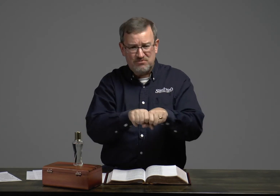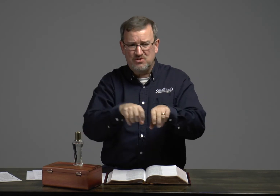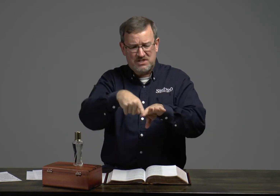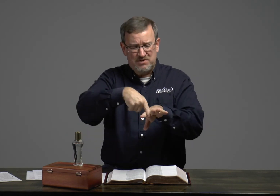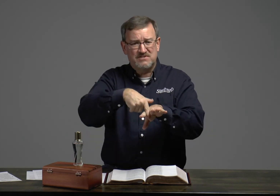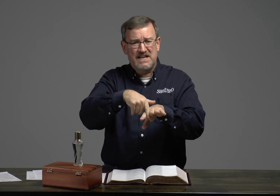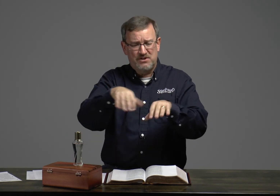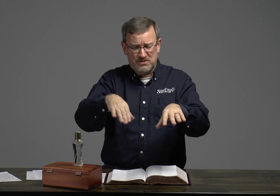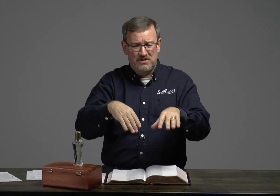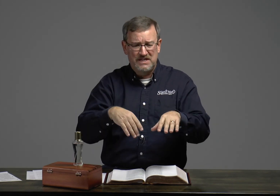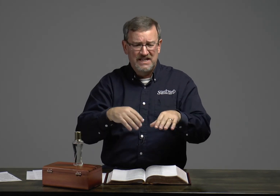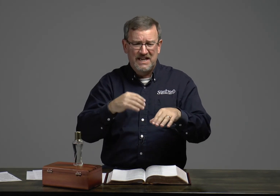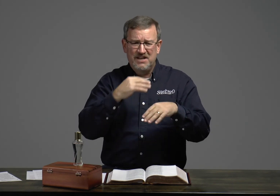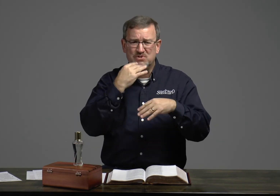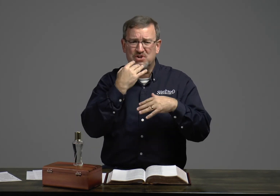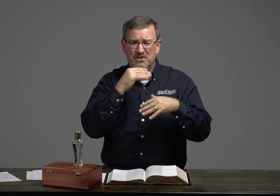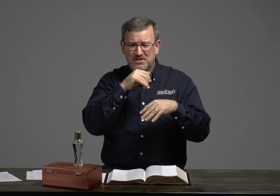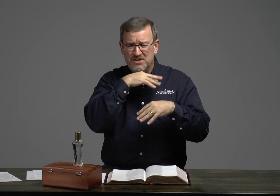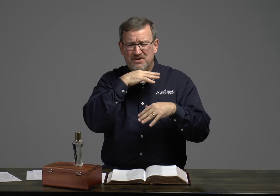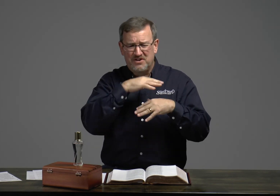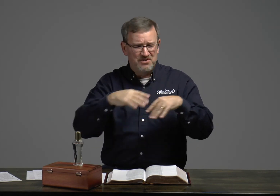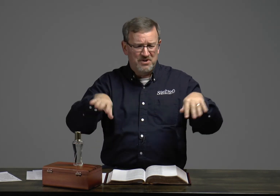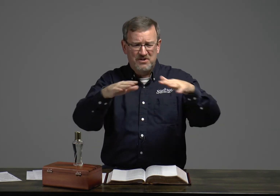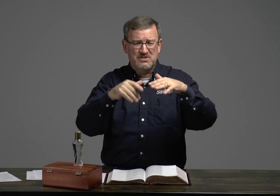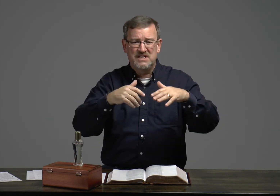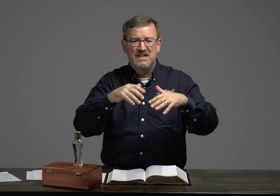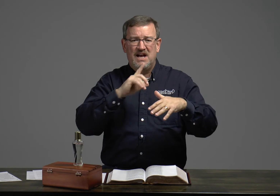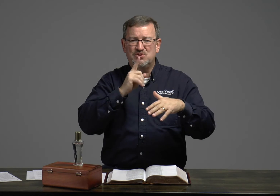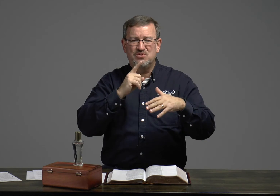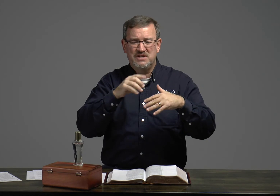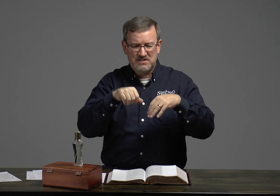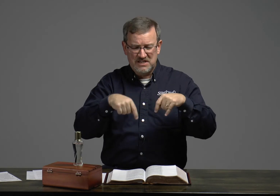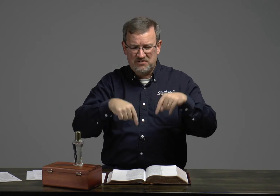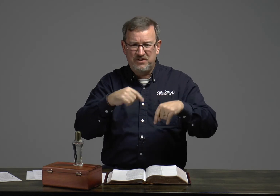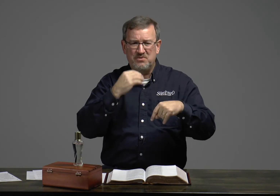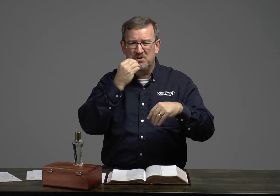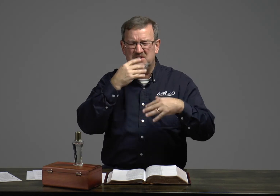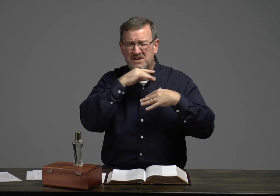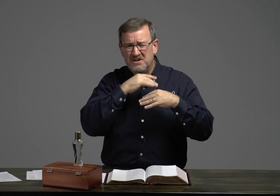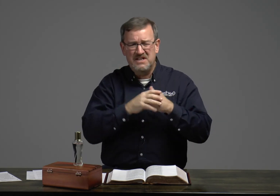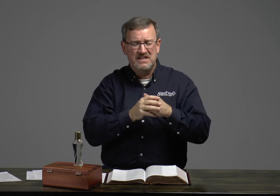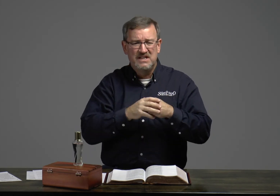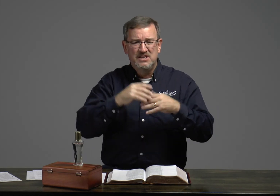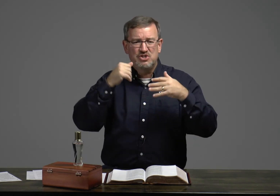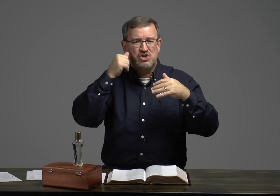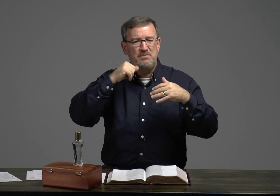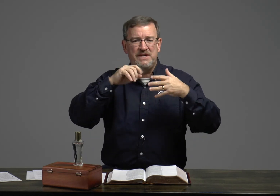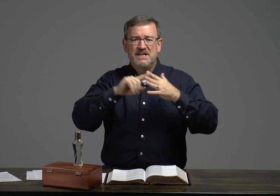He would have shoes, he would have sandals on, and there was dirt on the roads, and I'm sure his feet were dirty. And she begins